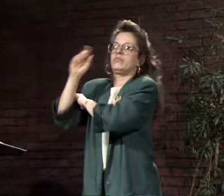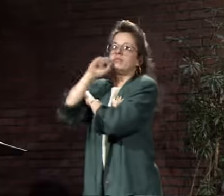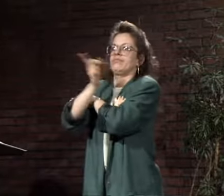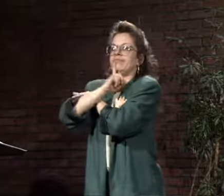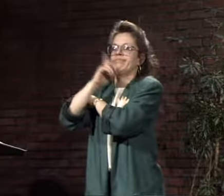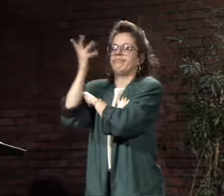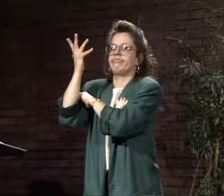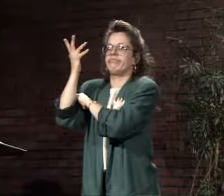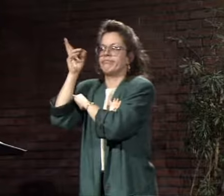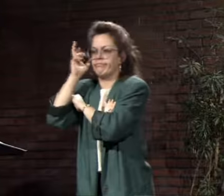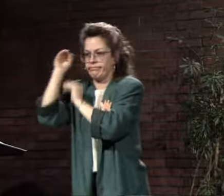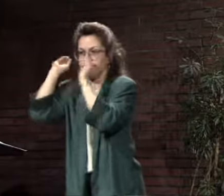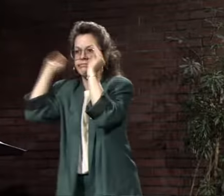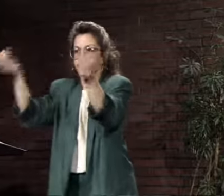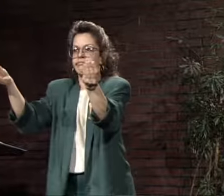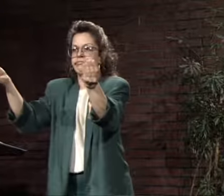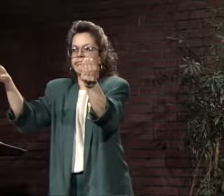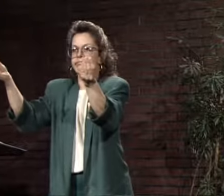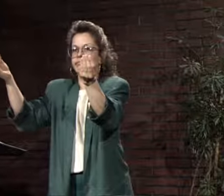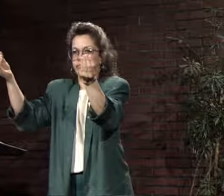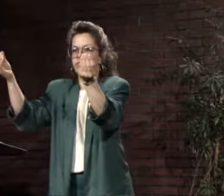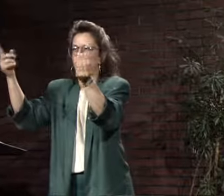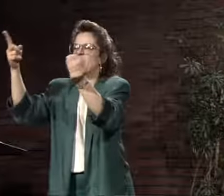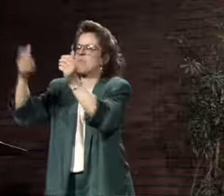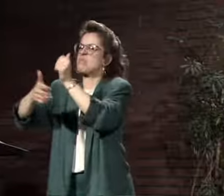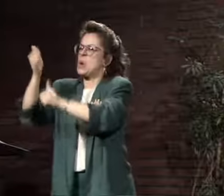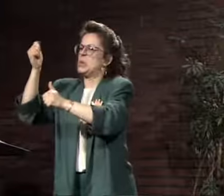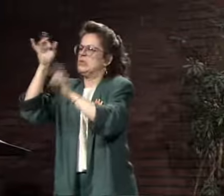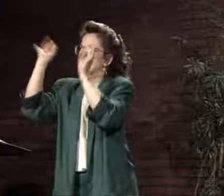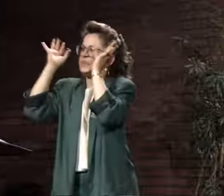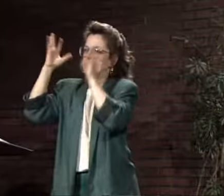the reason why? They just became deaf. No hearing whatsoever.